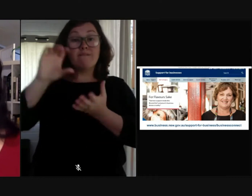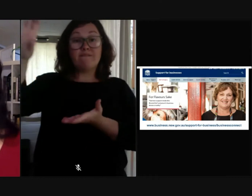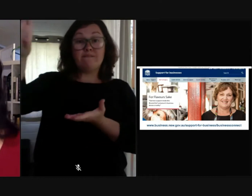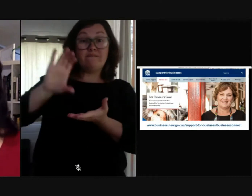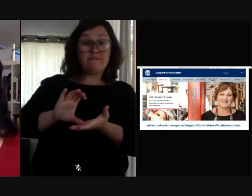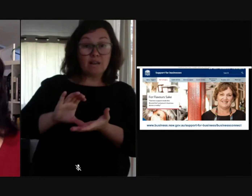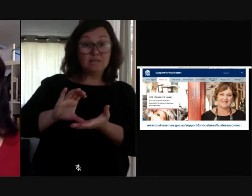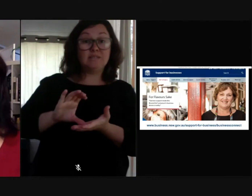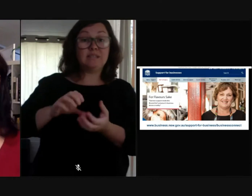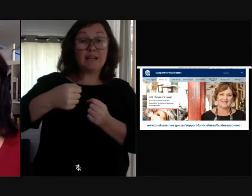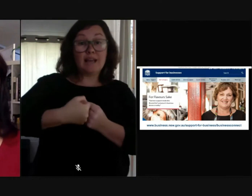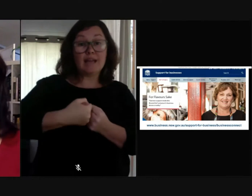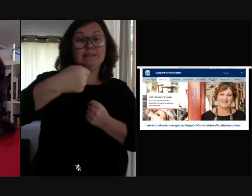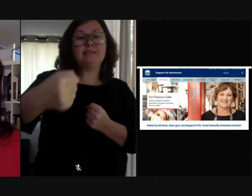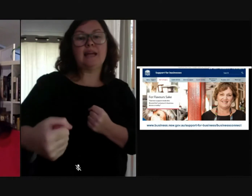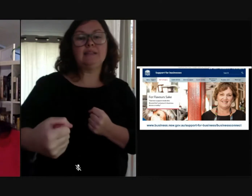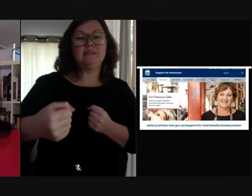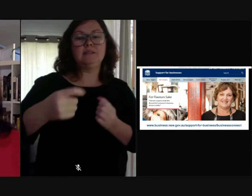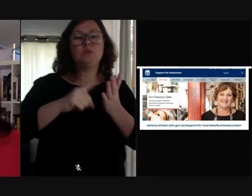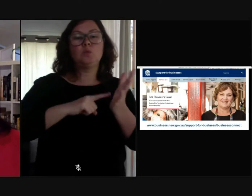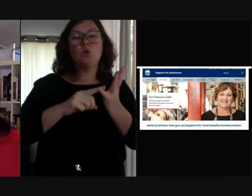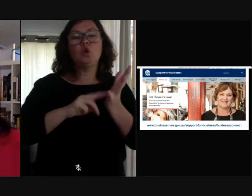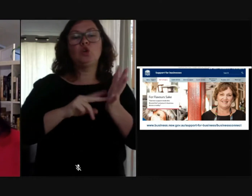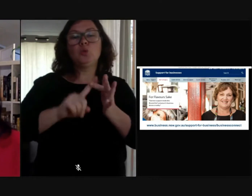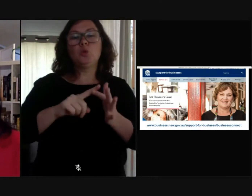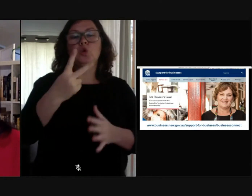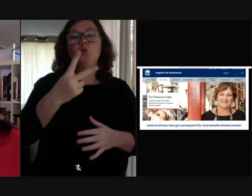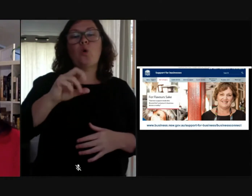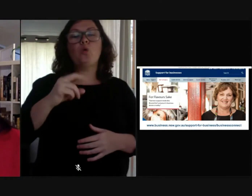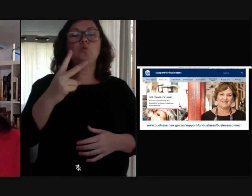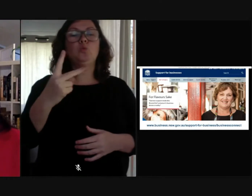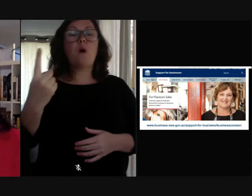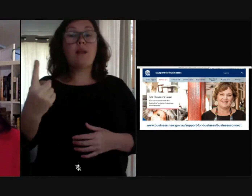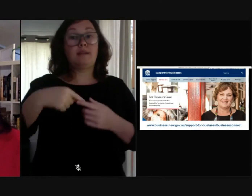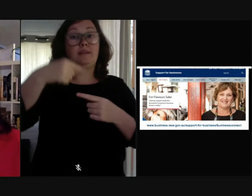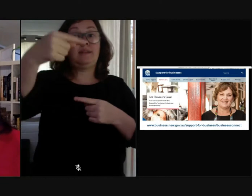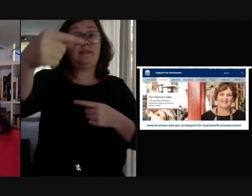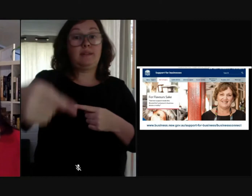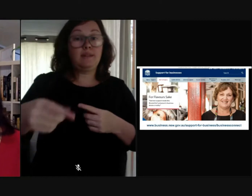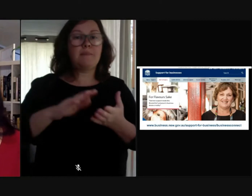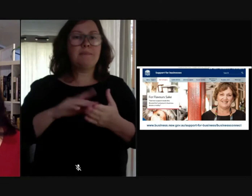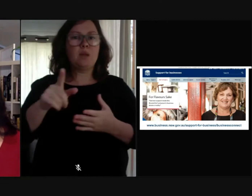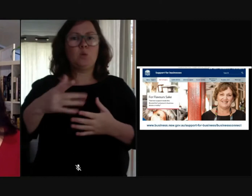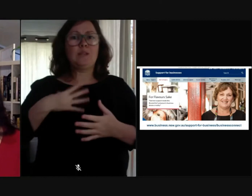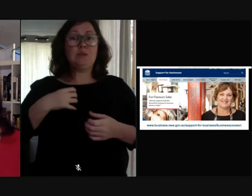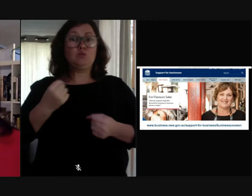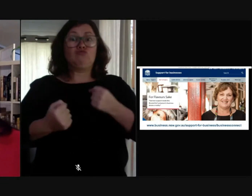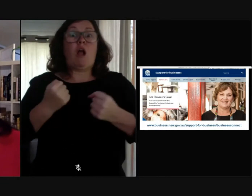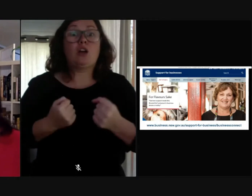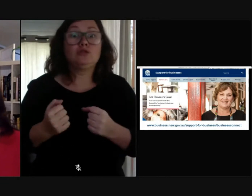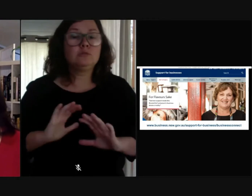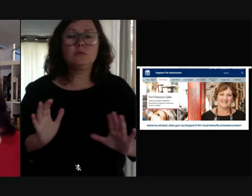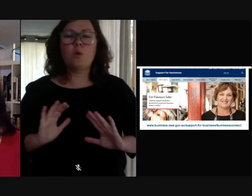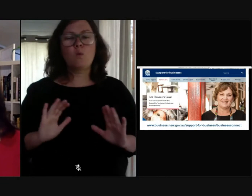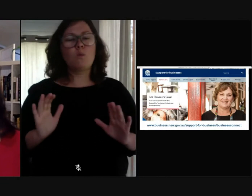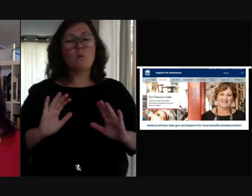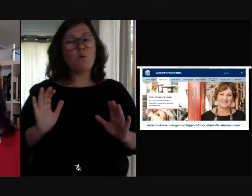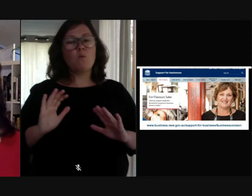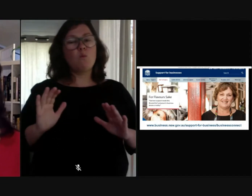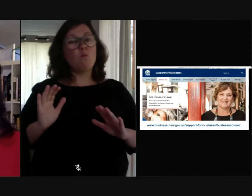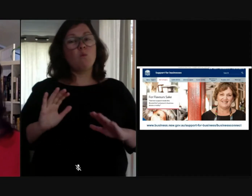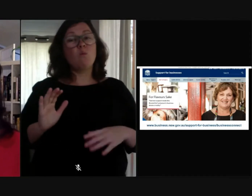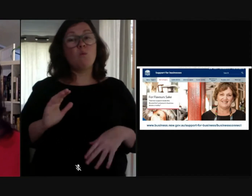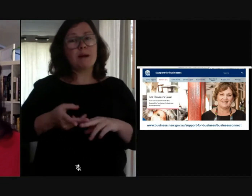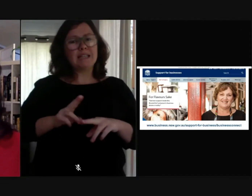June 2021. So there's no rush, but if you feel that you'd like to talk to someone from